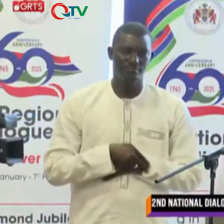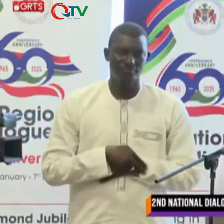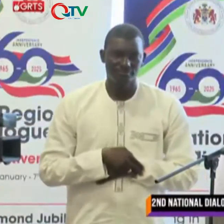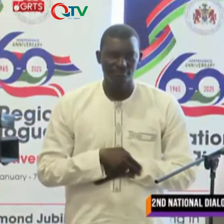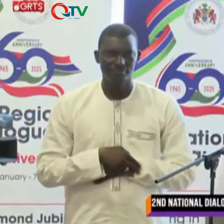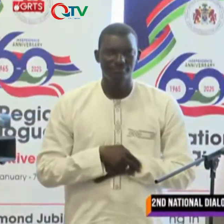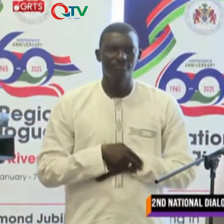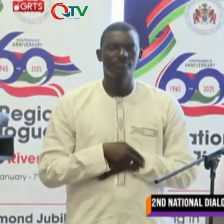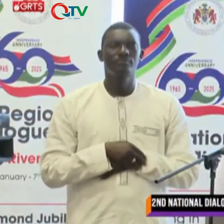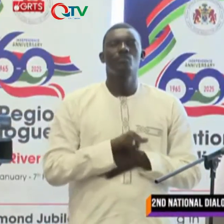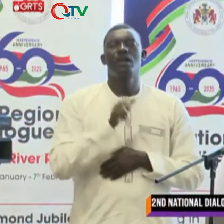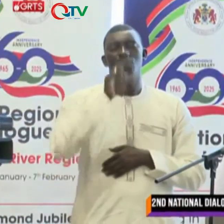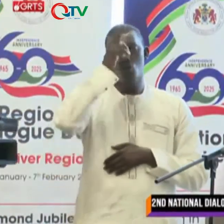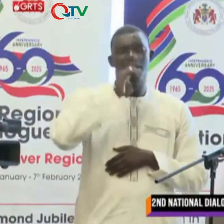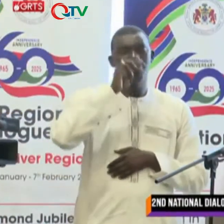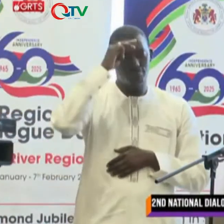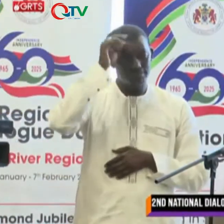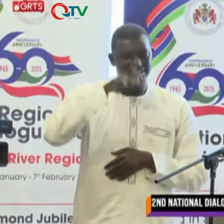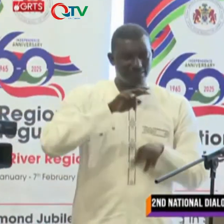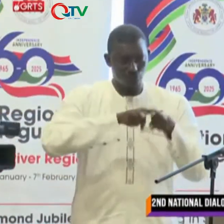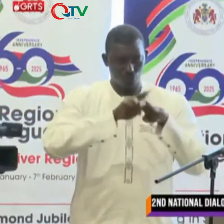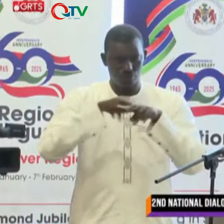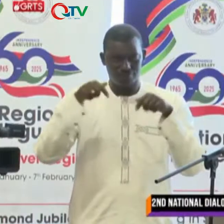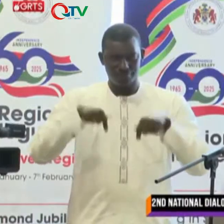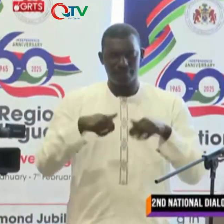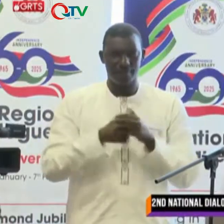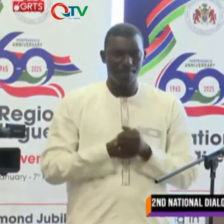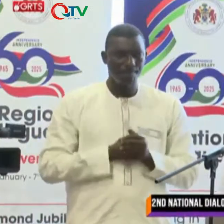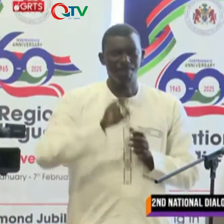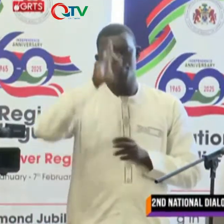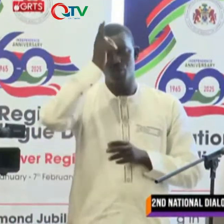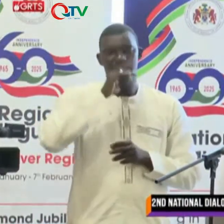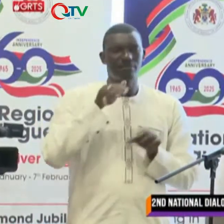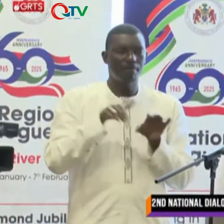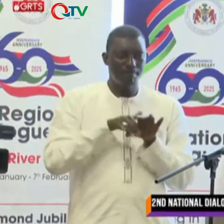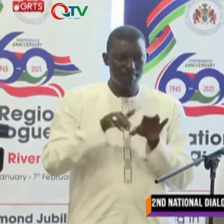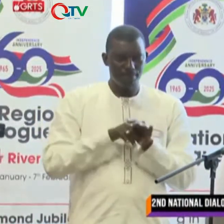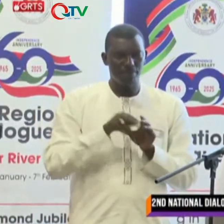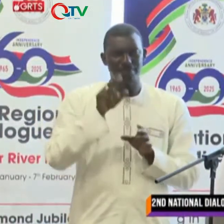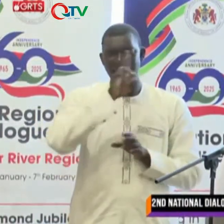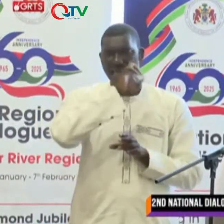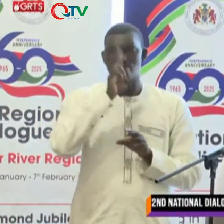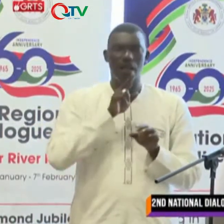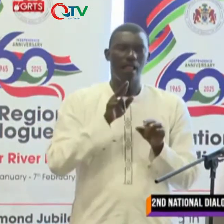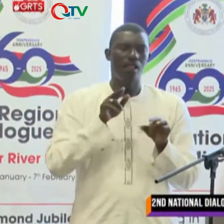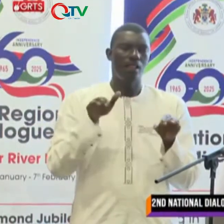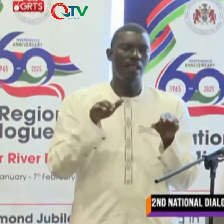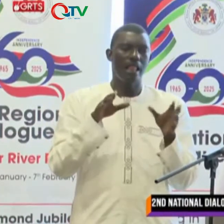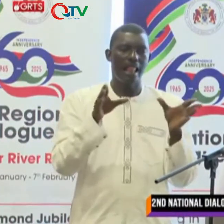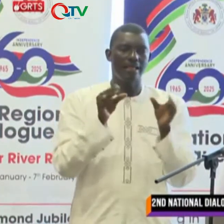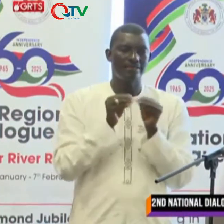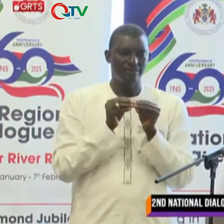Honorable Cabinet Ministers here in present, Honorable Members of the National Assembly,